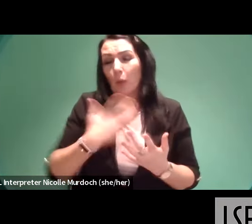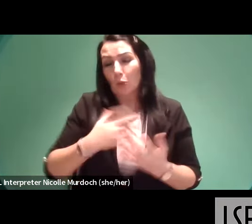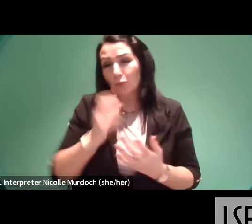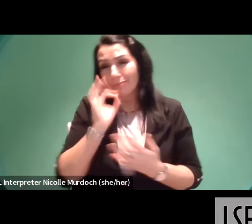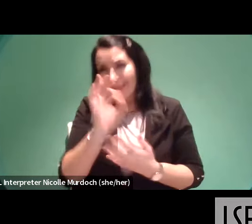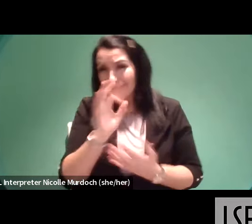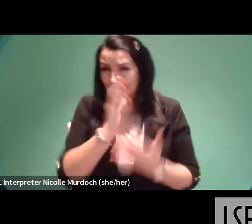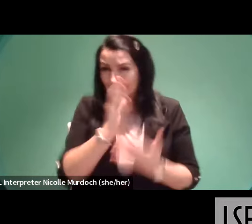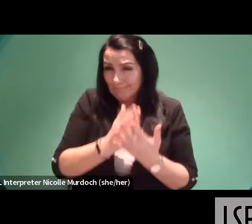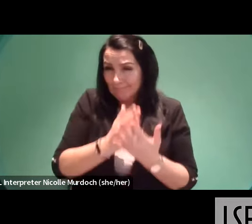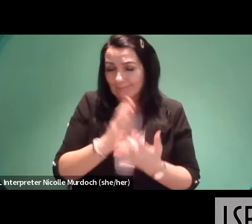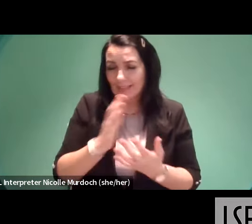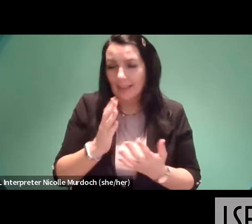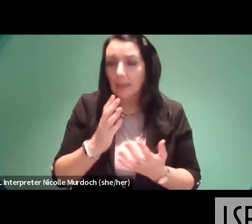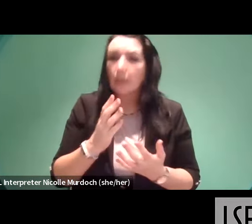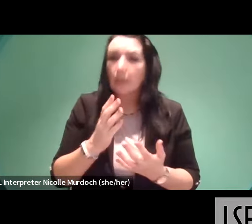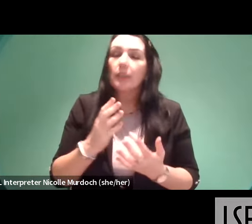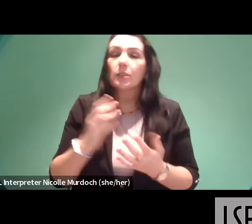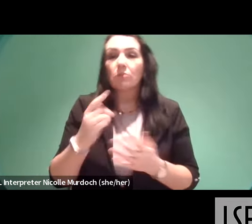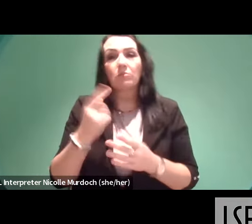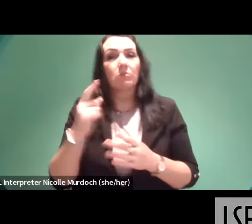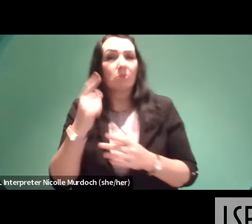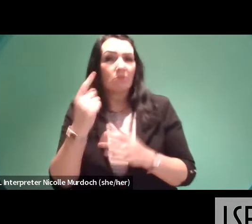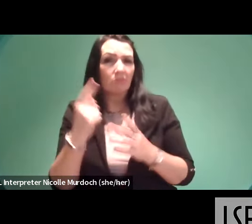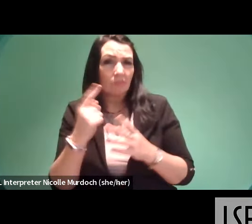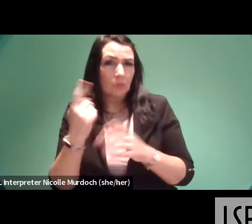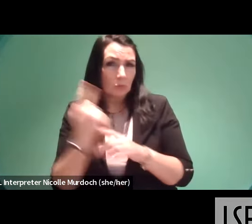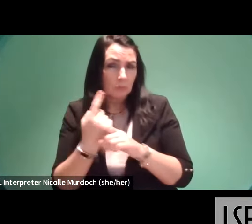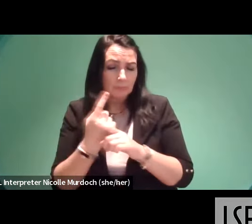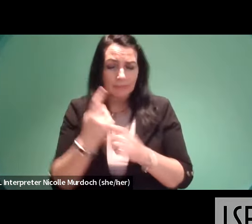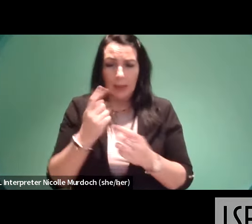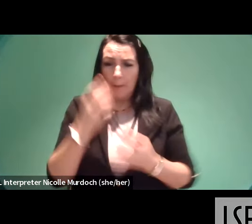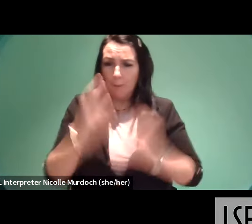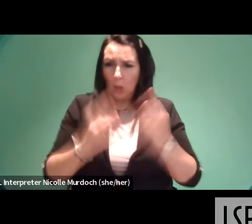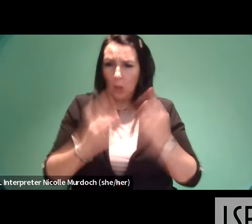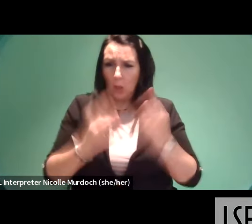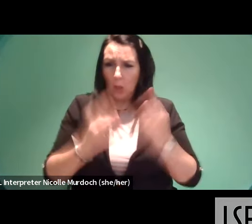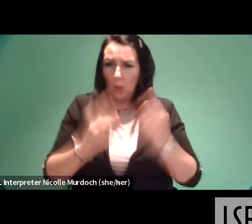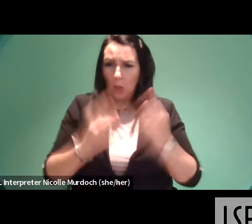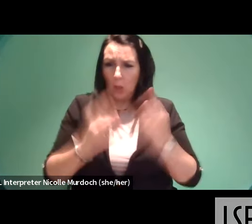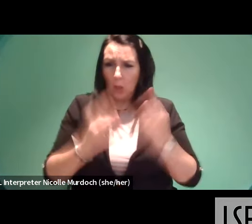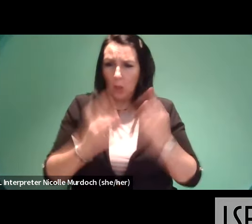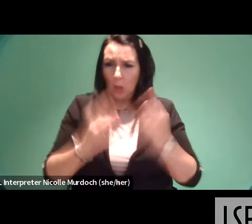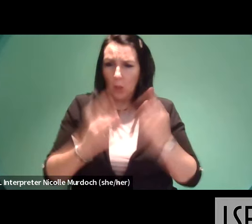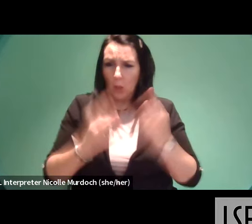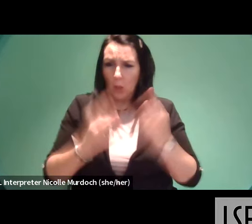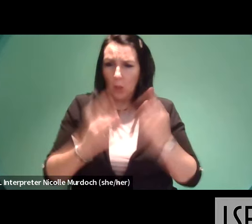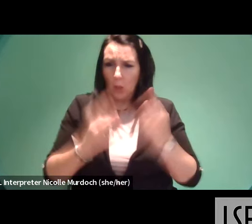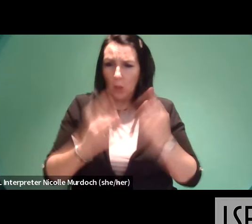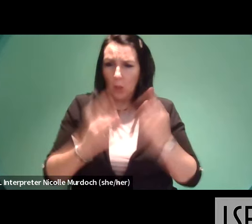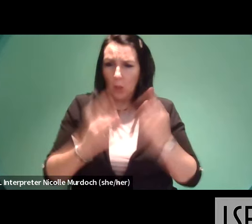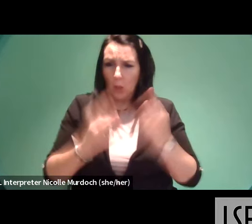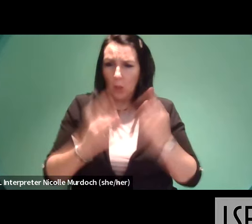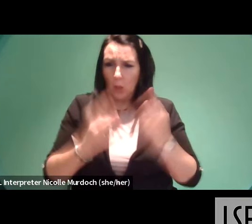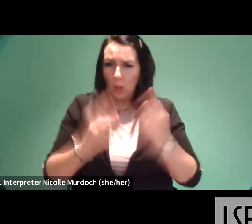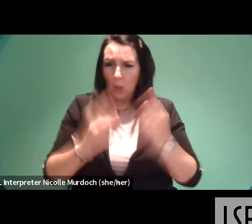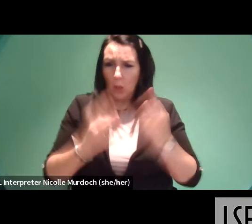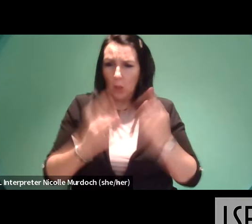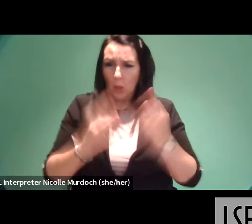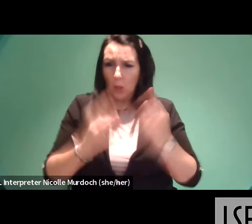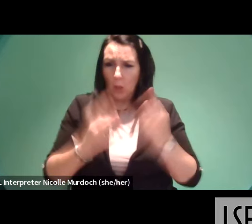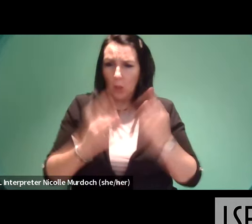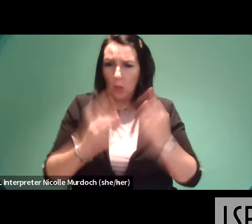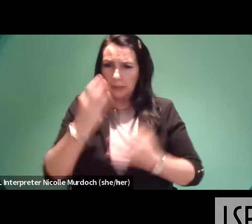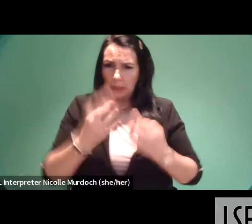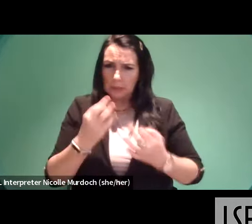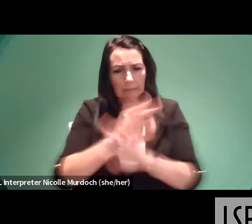Ian spoke about fighting the politics of divide and rule with building community. And I agree with that, but I don't really